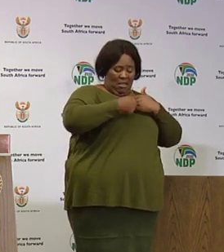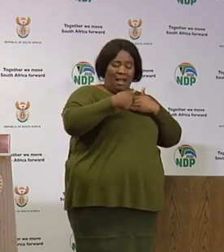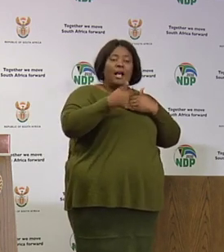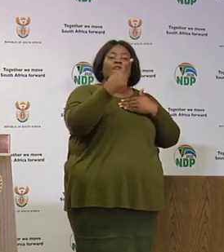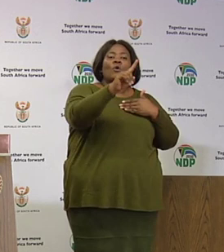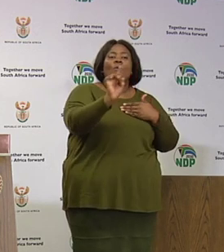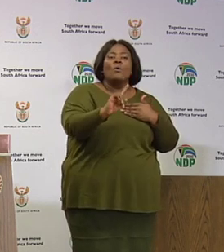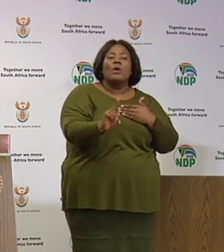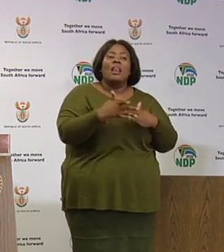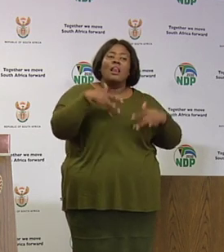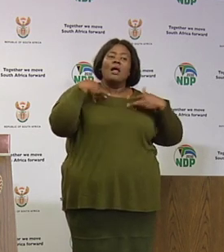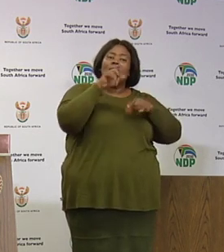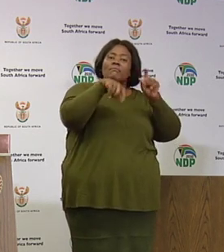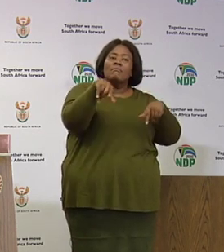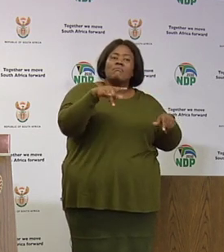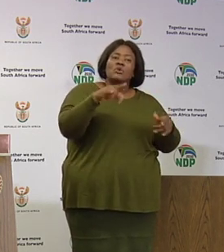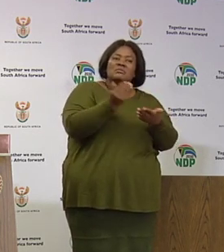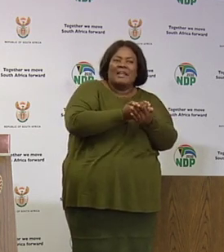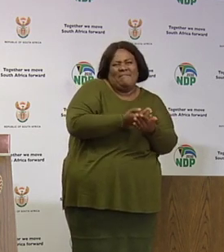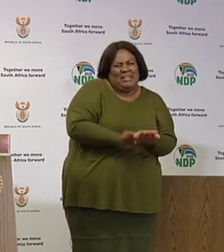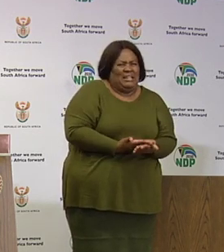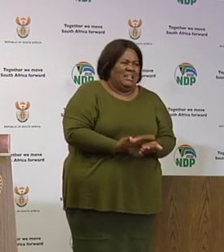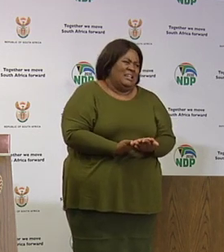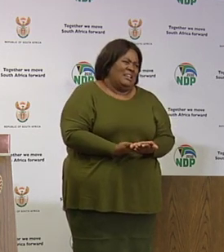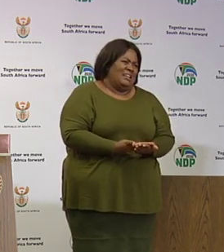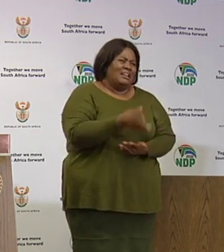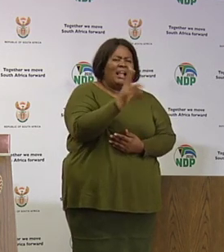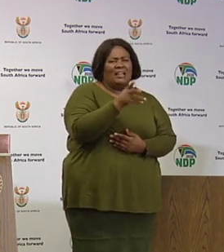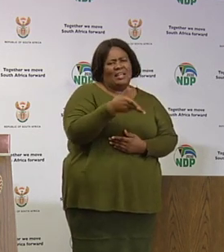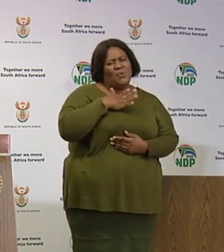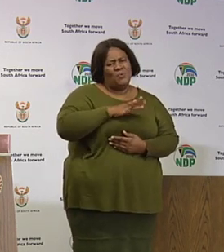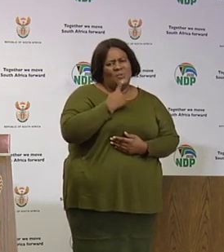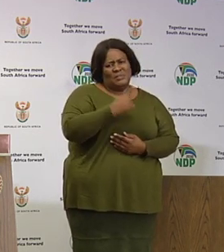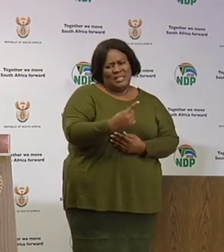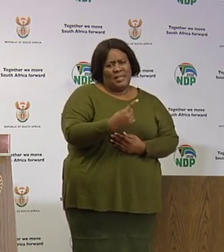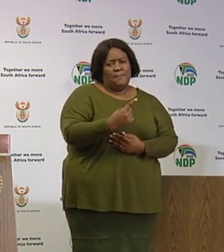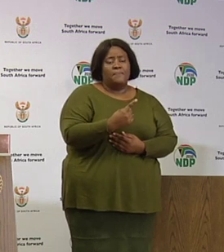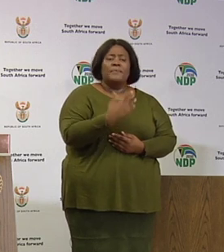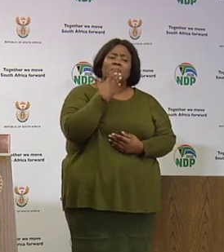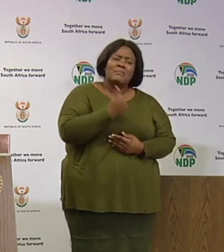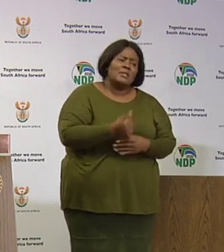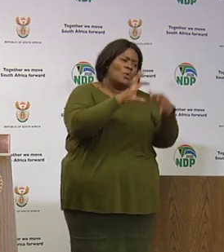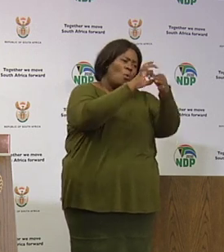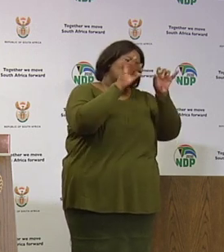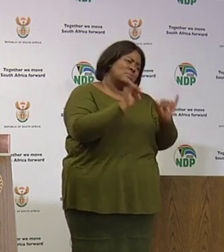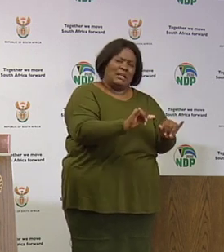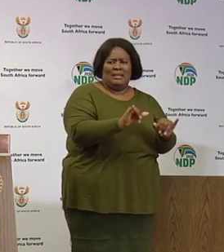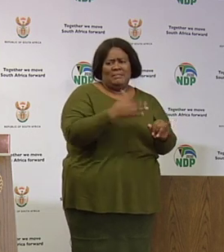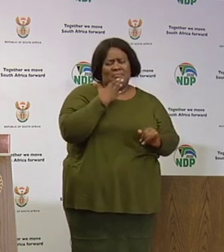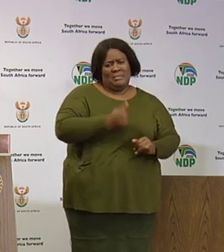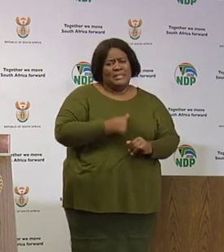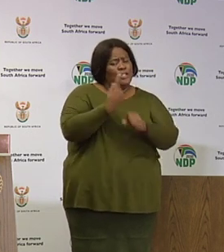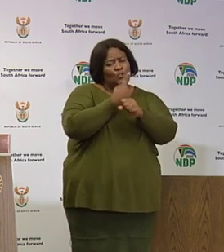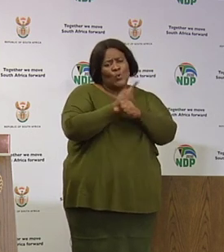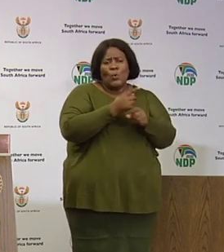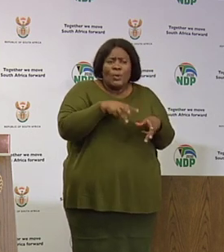said. And all of us, again, we would like to repeat that let us stay at home. That is the only